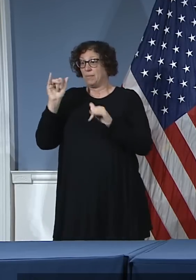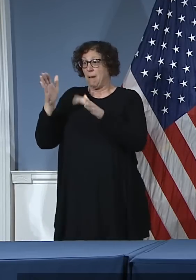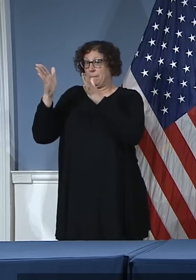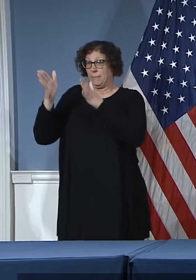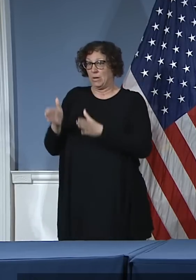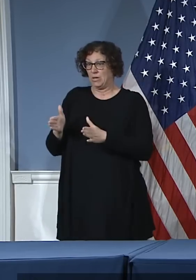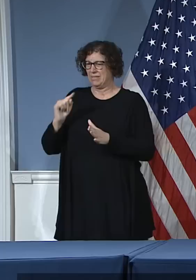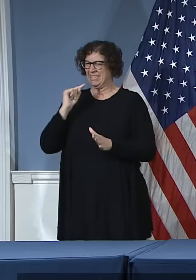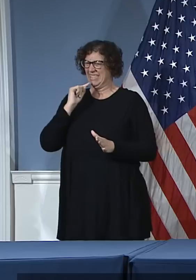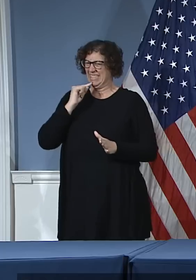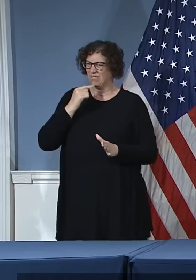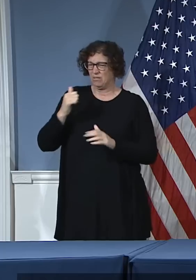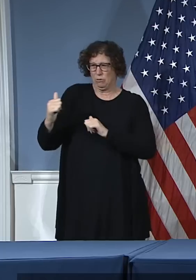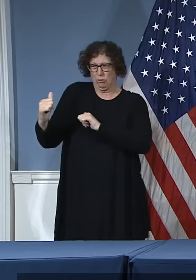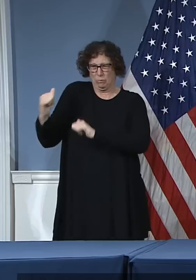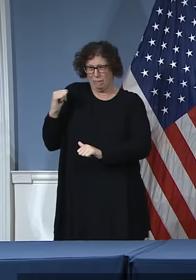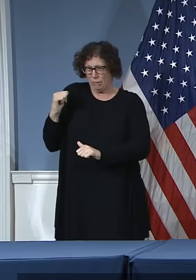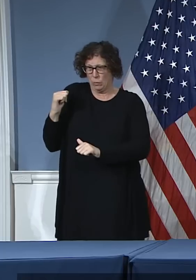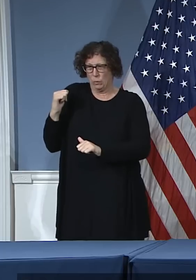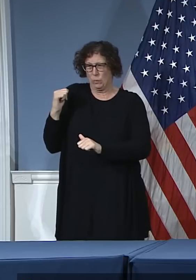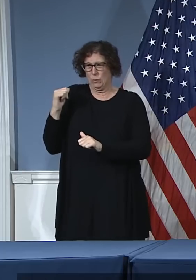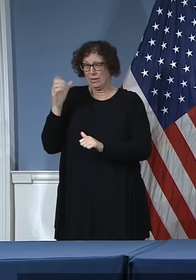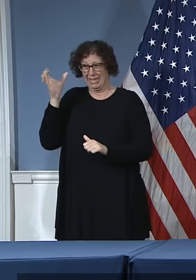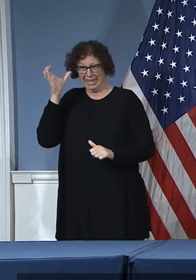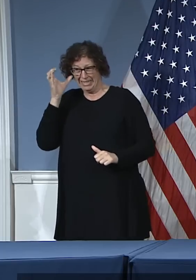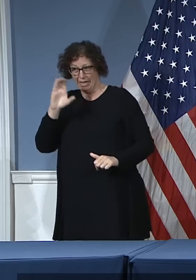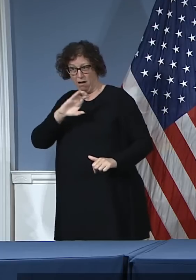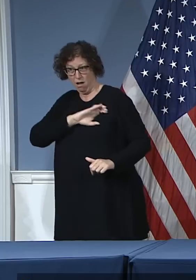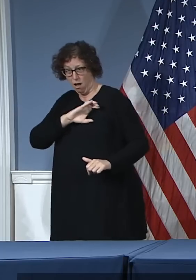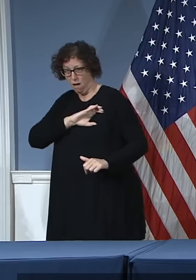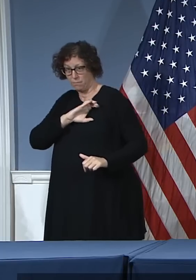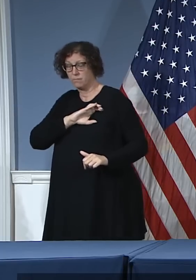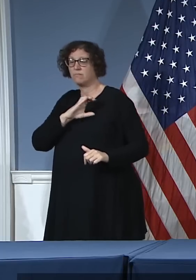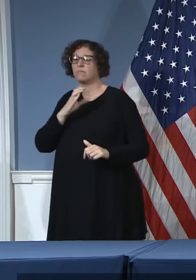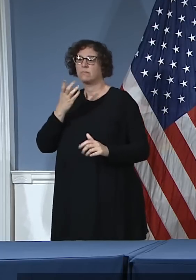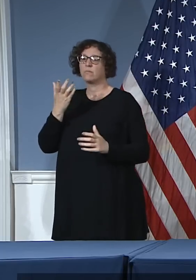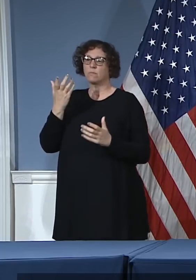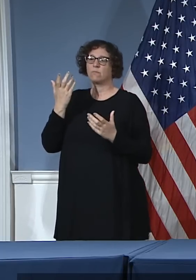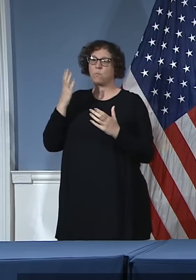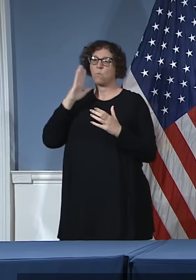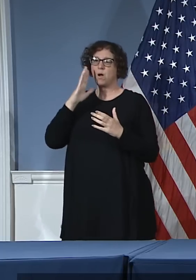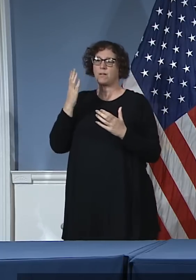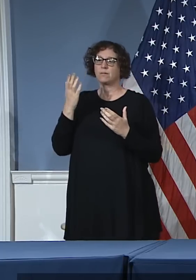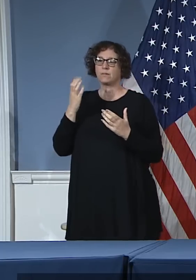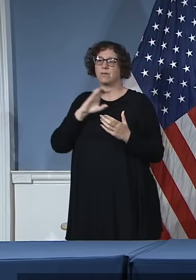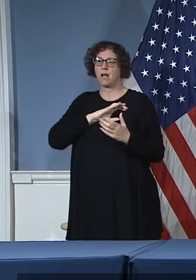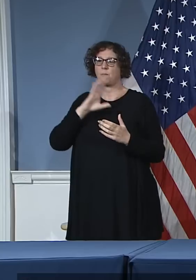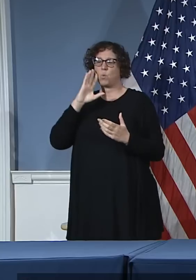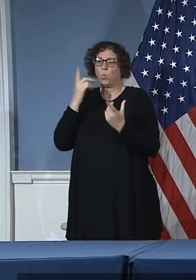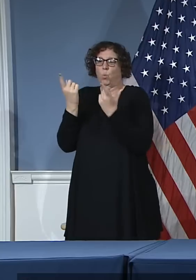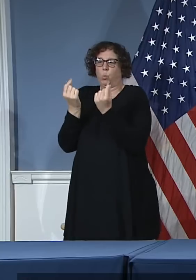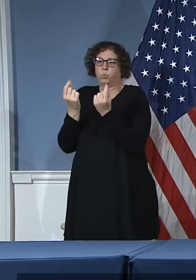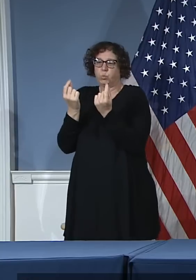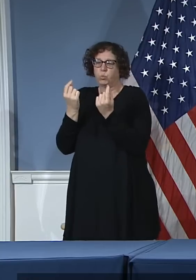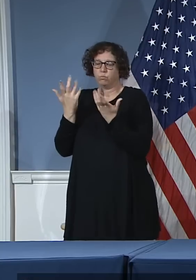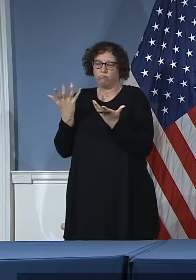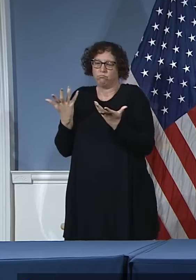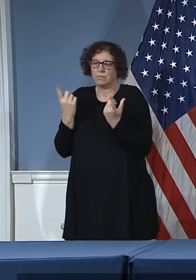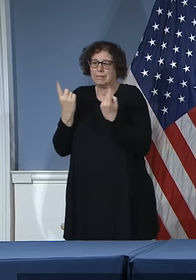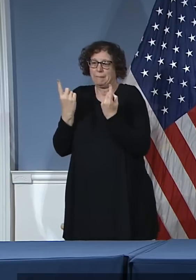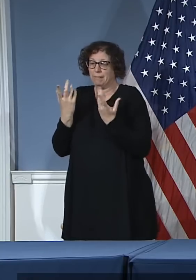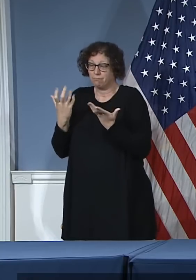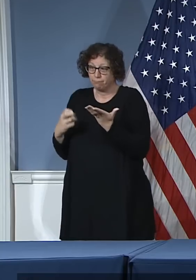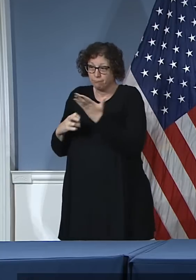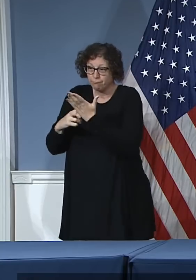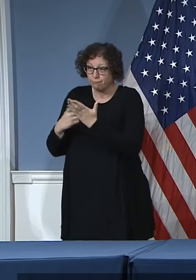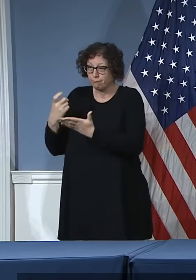be handled the same way as anyone else who obstructs the work of a police officer. But I don't think we're even talking about the level